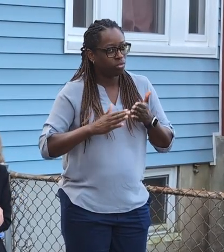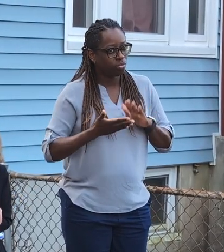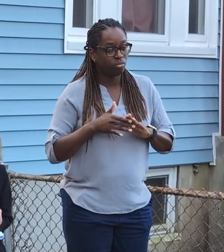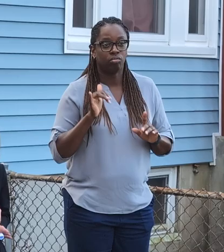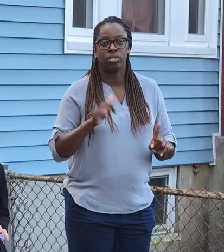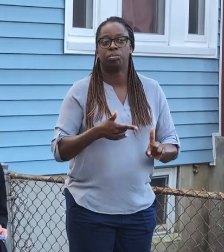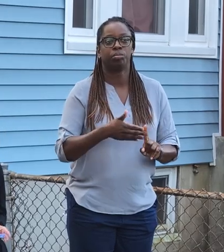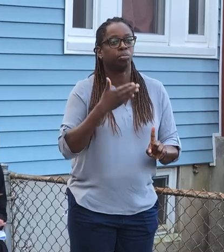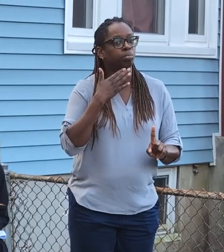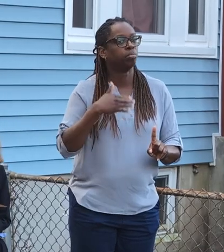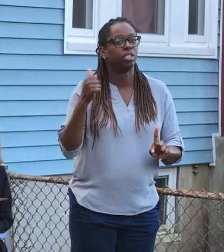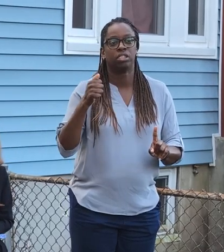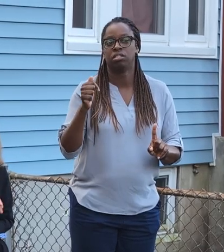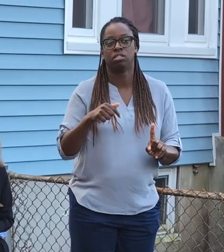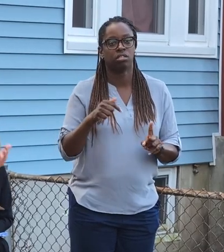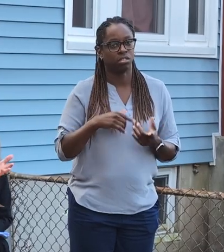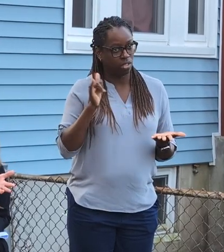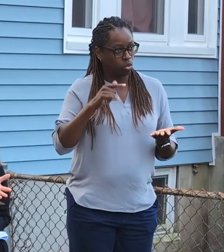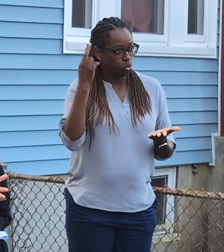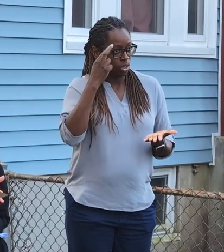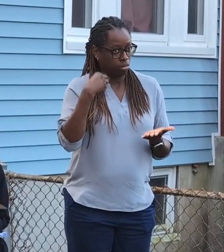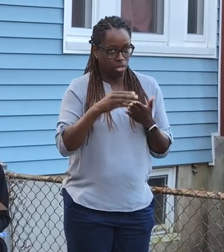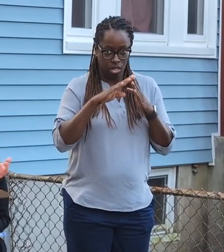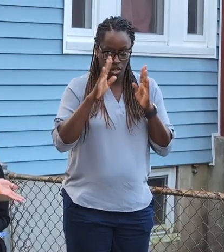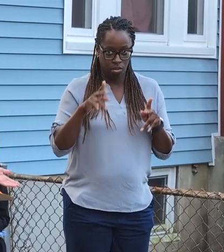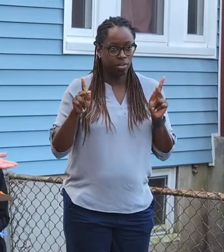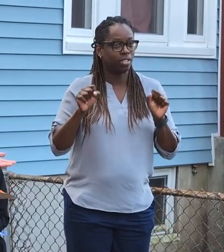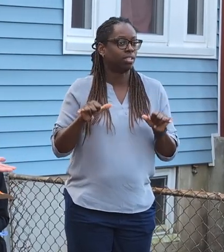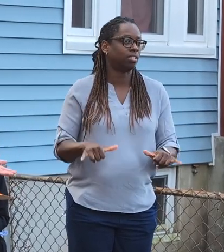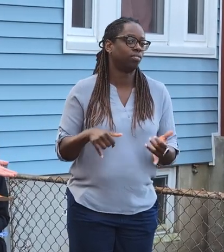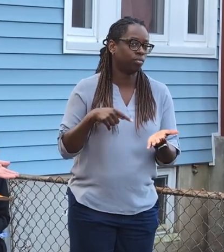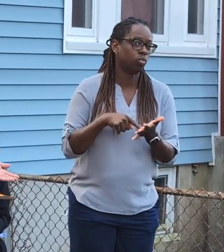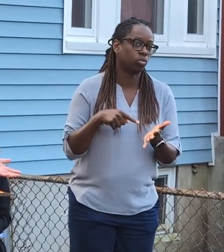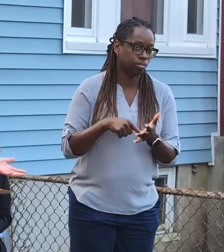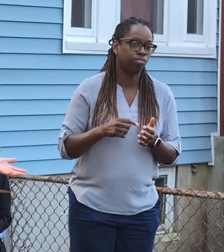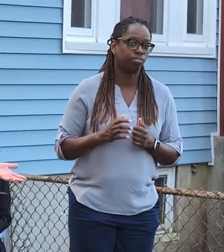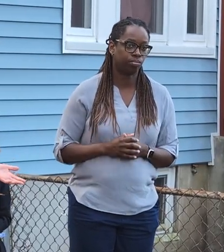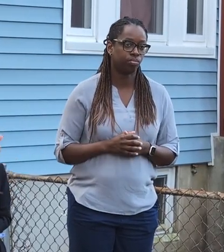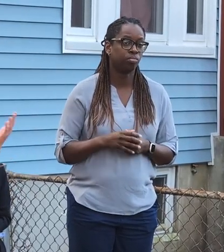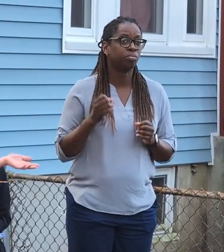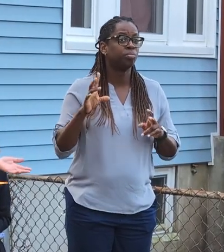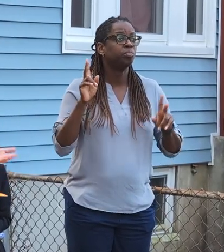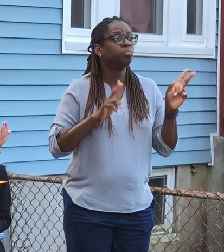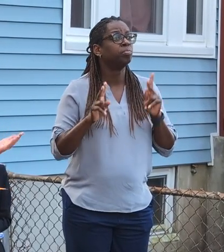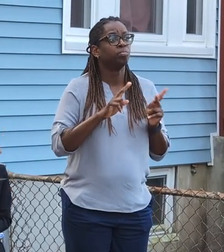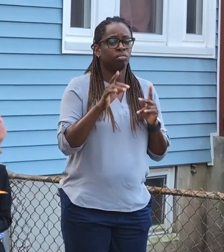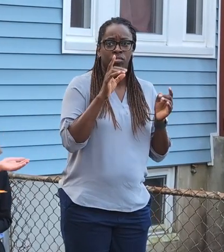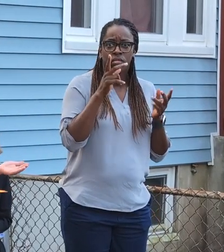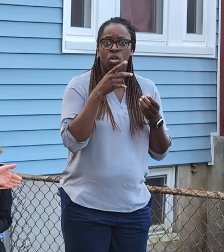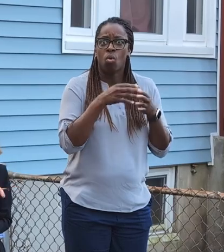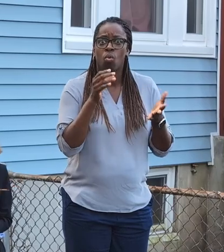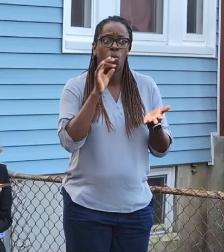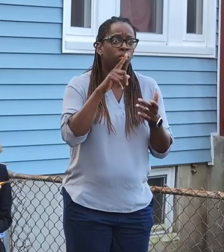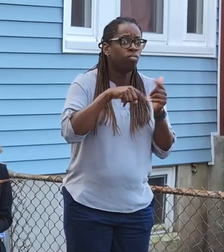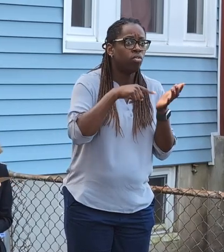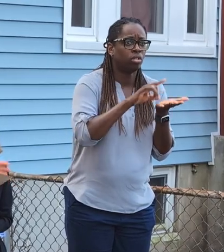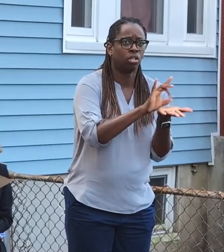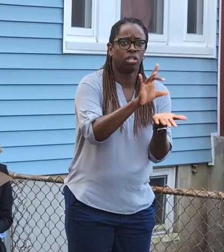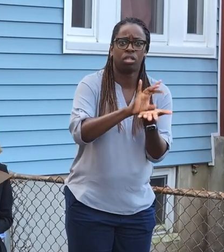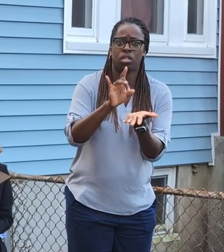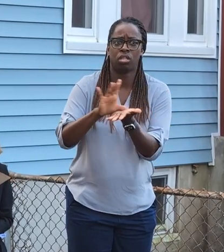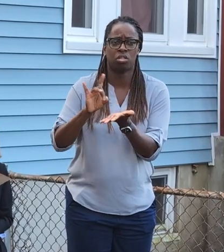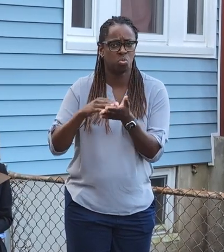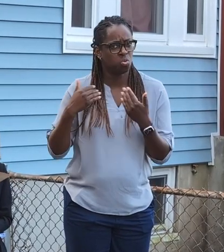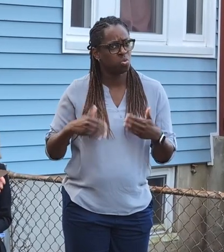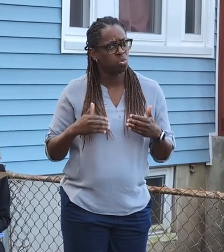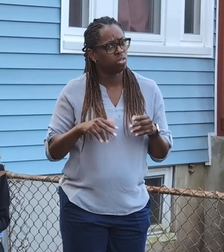all about. It's the people. And so many people are getting displaced all the time. In this, we know we're at a crisis level. So